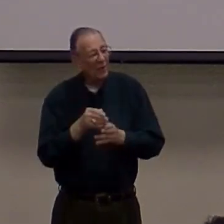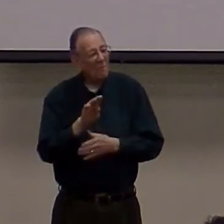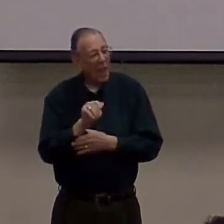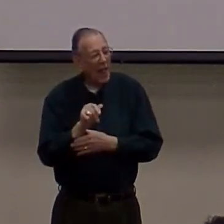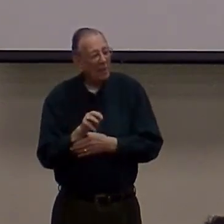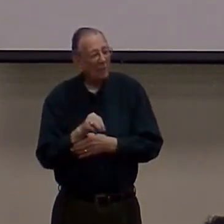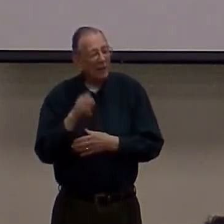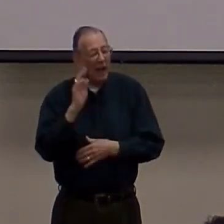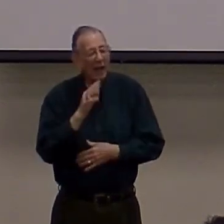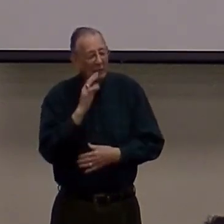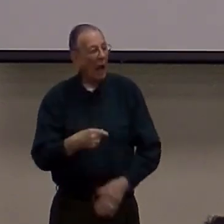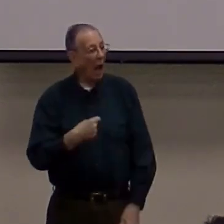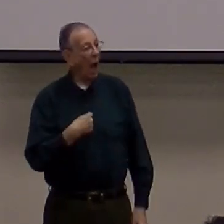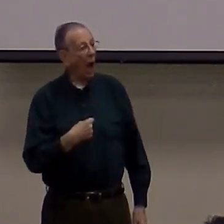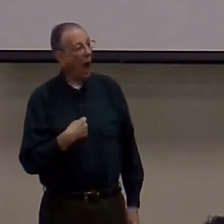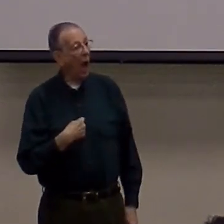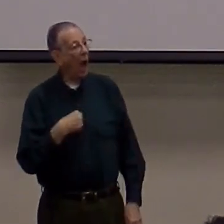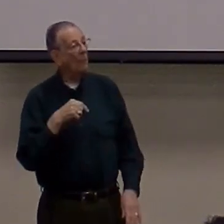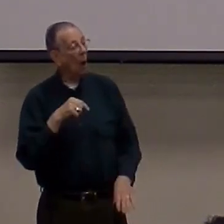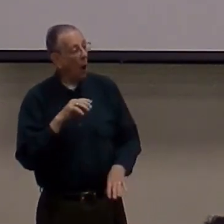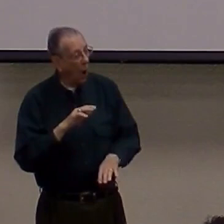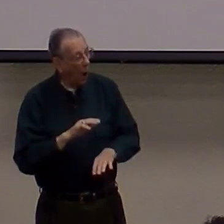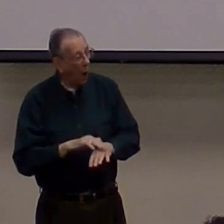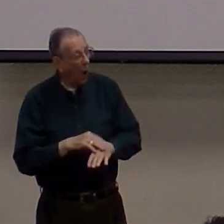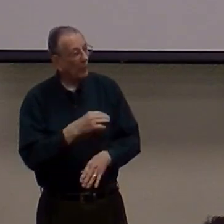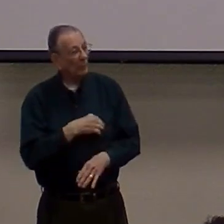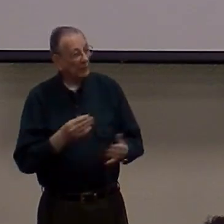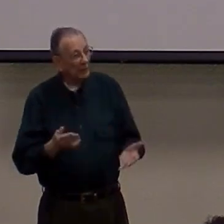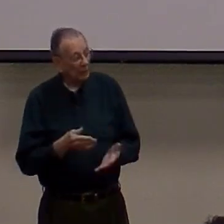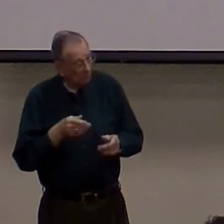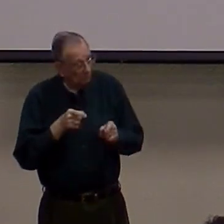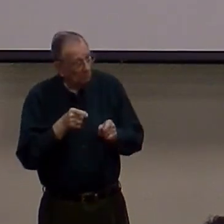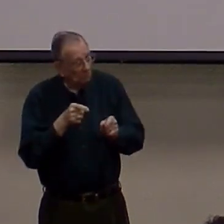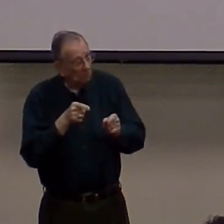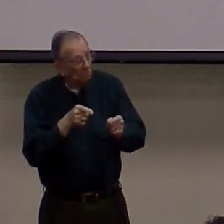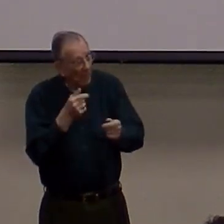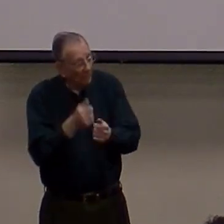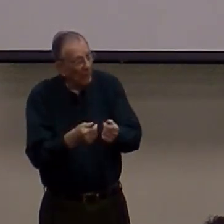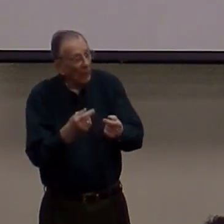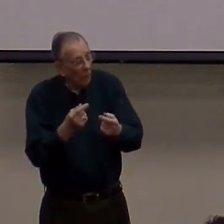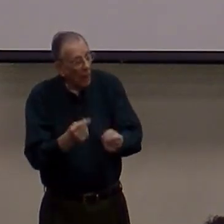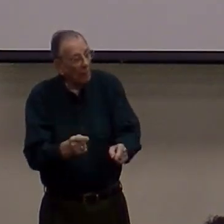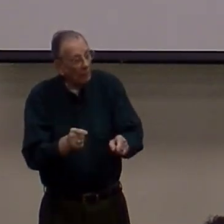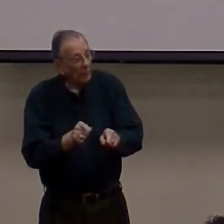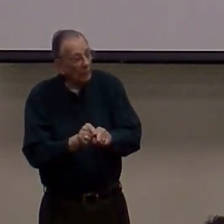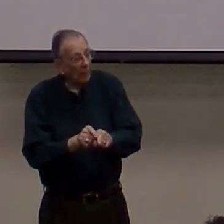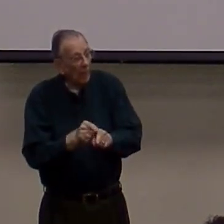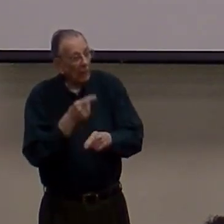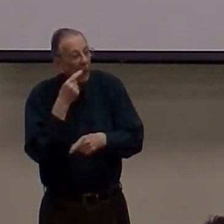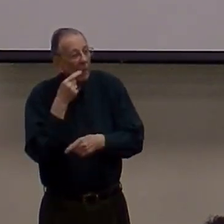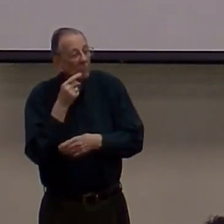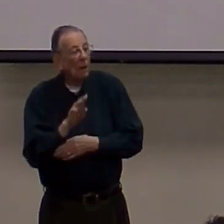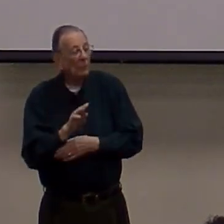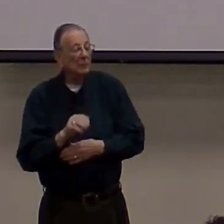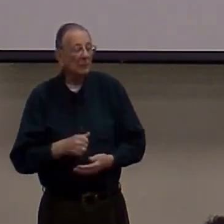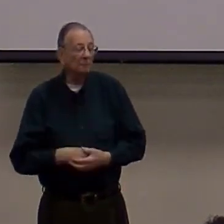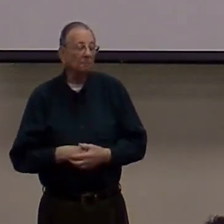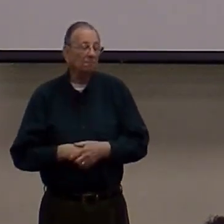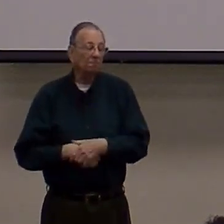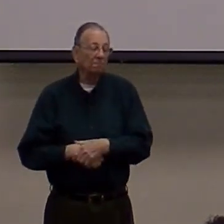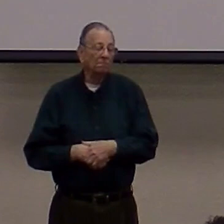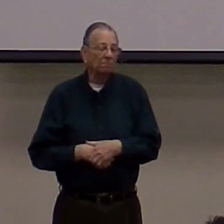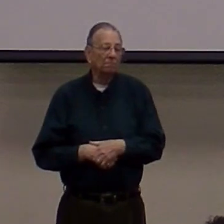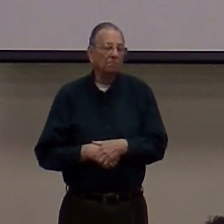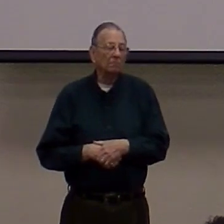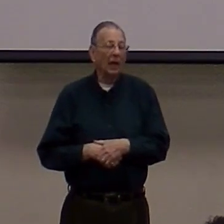God says, I'm on mission here. And everything's going to take place the way I intended.